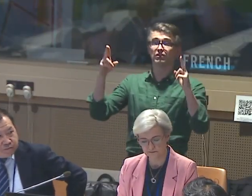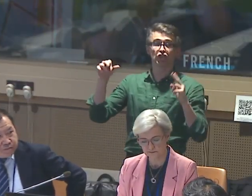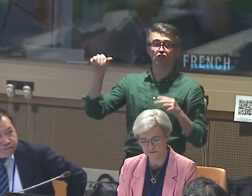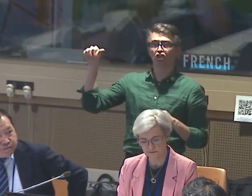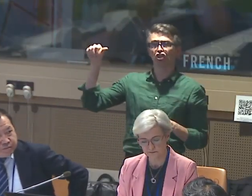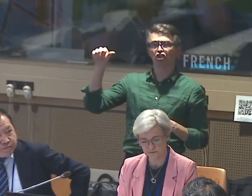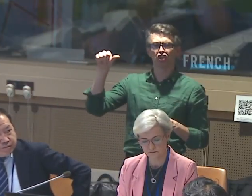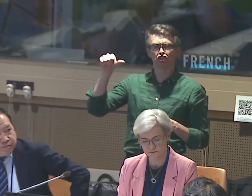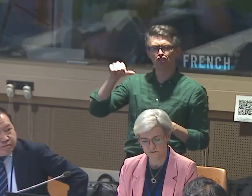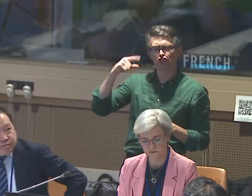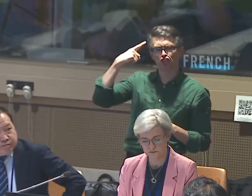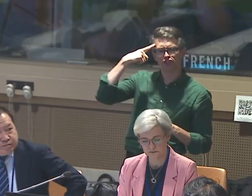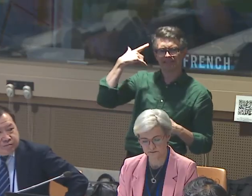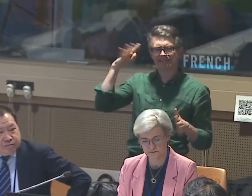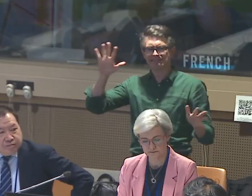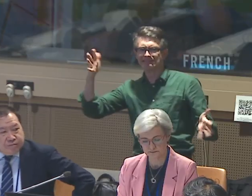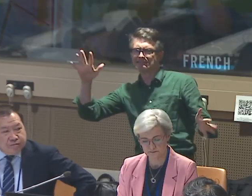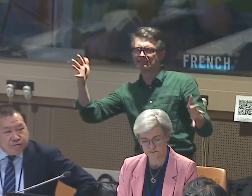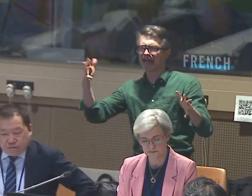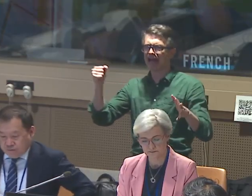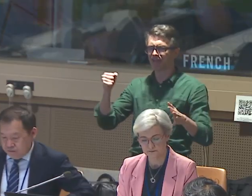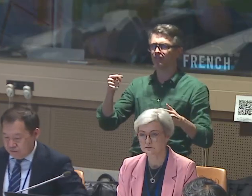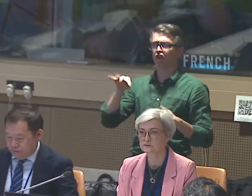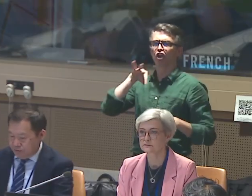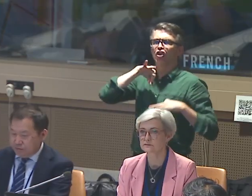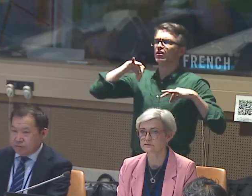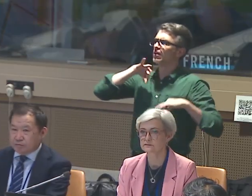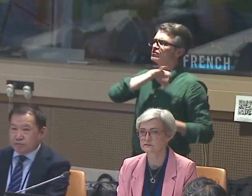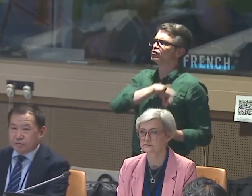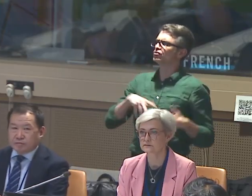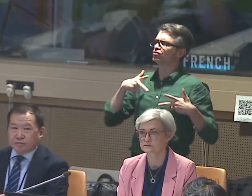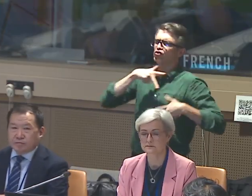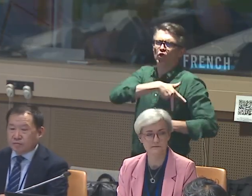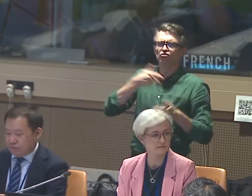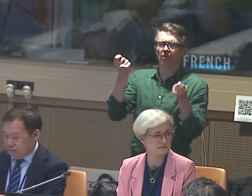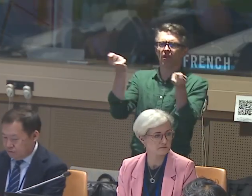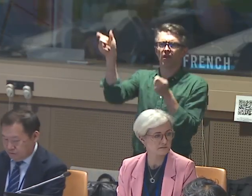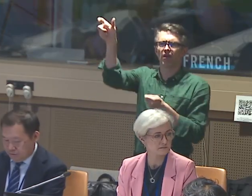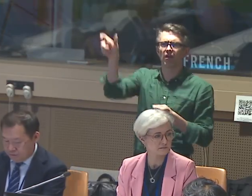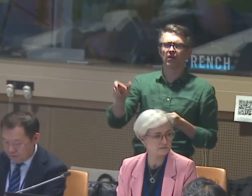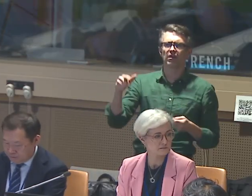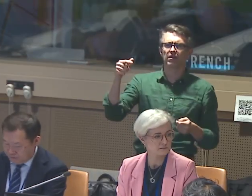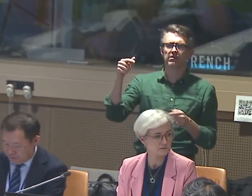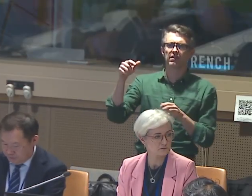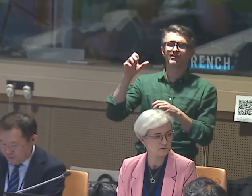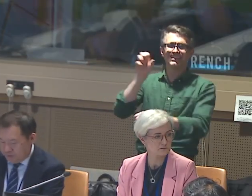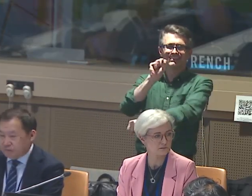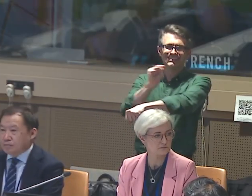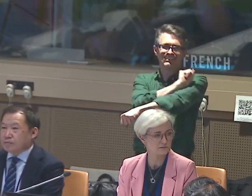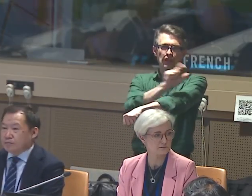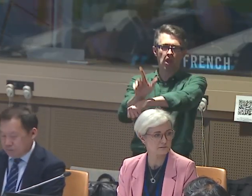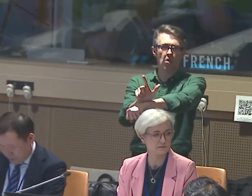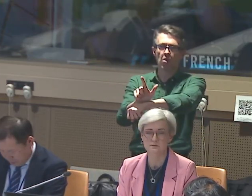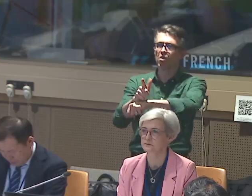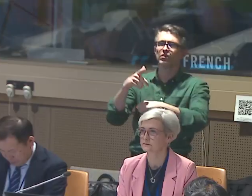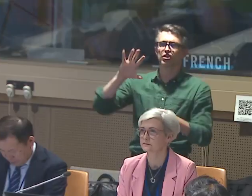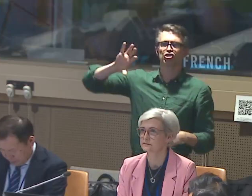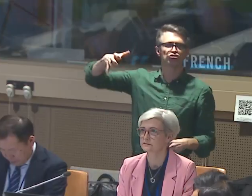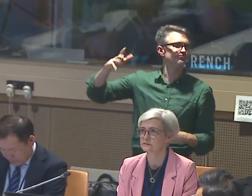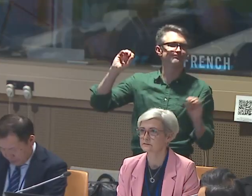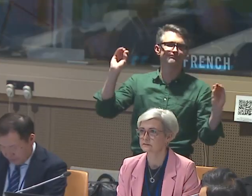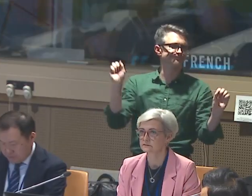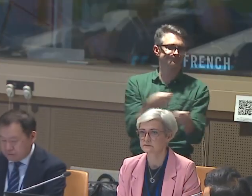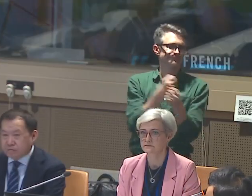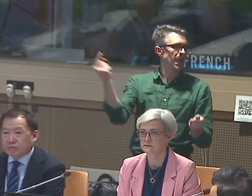our distinguished Minister of Social Welfare from the Republic of Sierra Leone. Unfortunately, at the last moment, there was